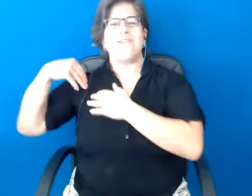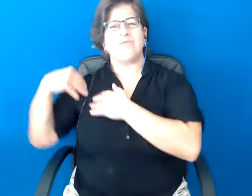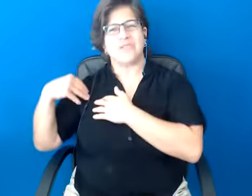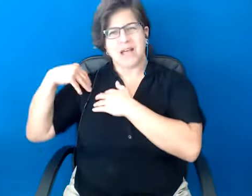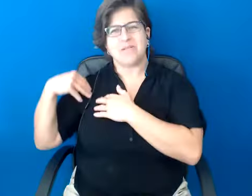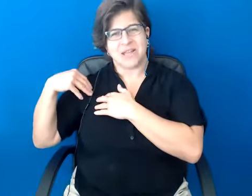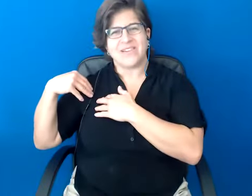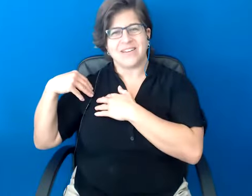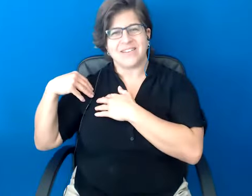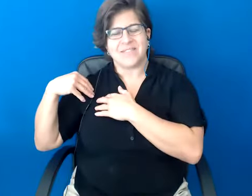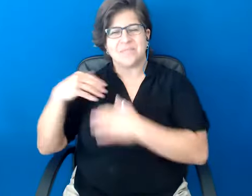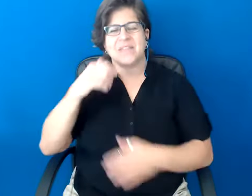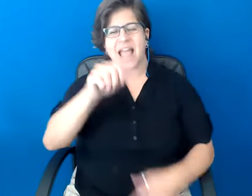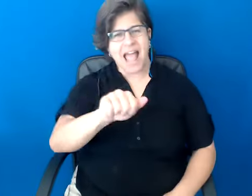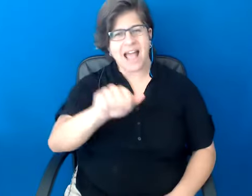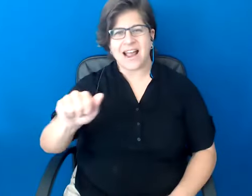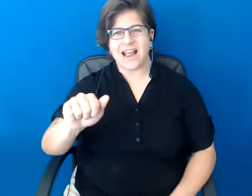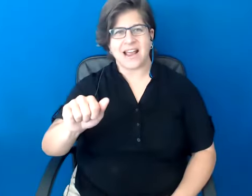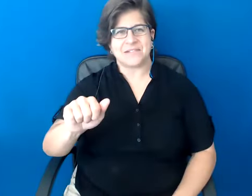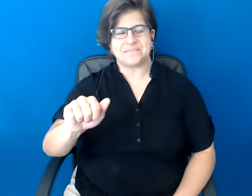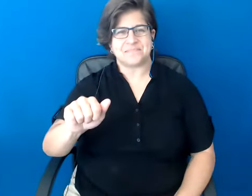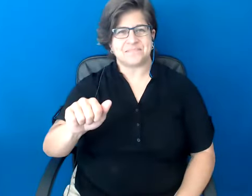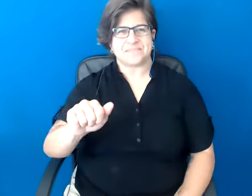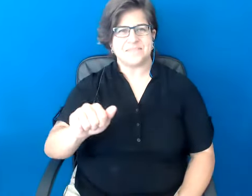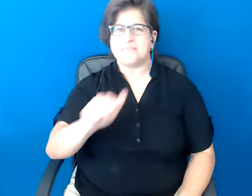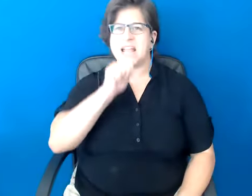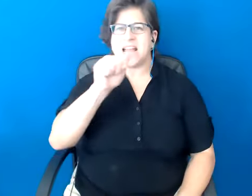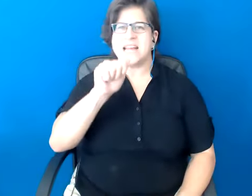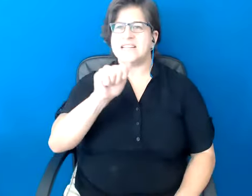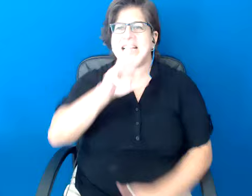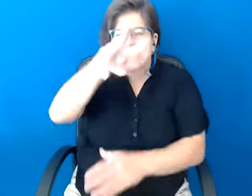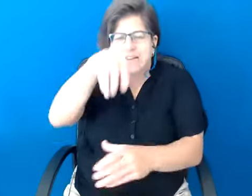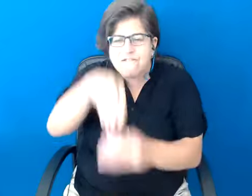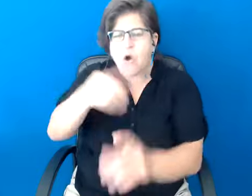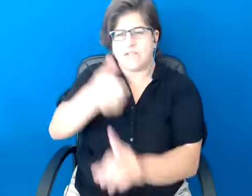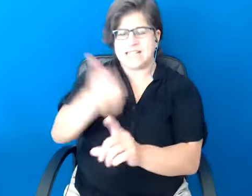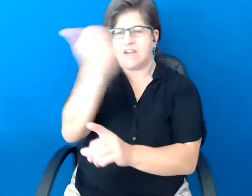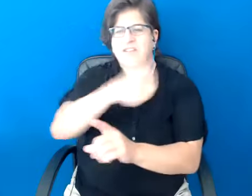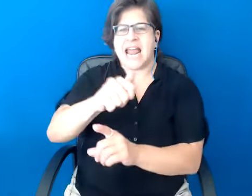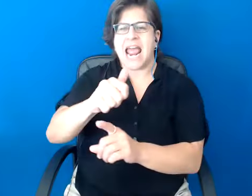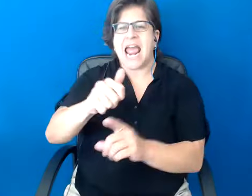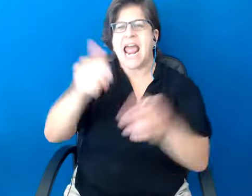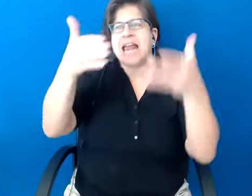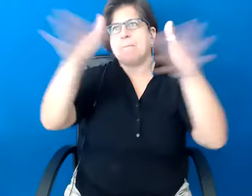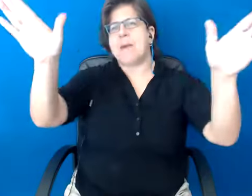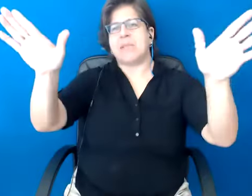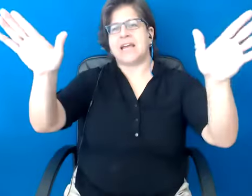about. But I also have a responsibility that Alcoholics Anonymous doesn't